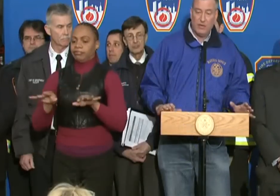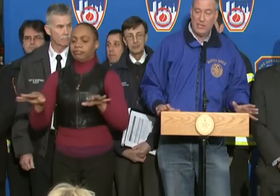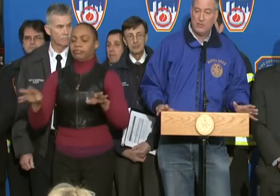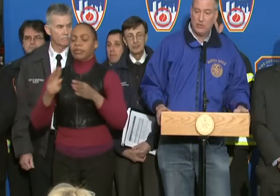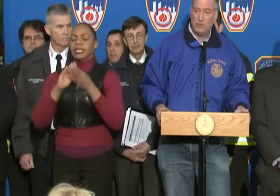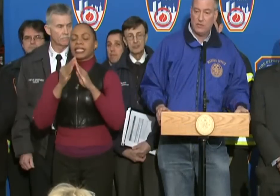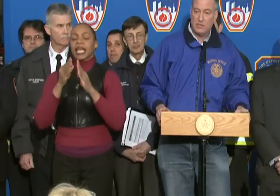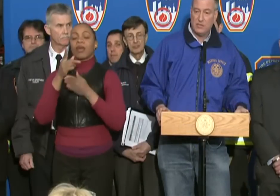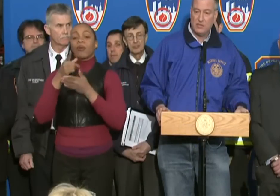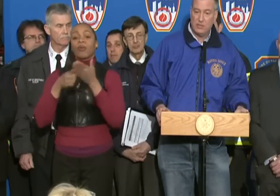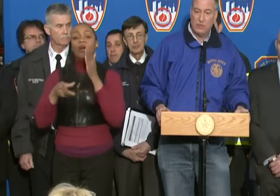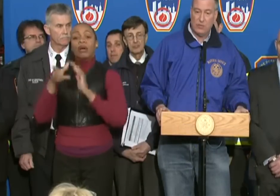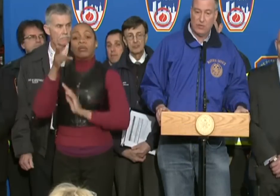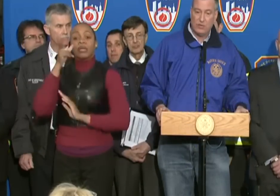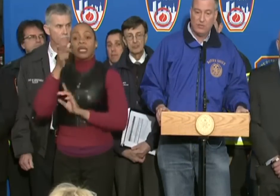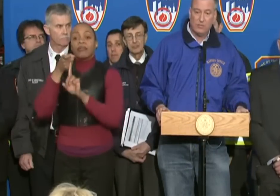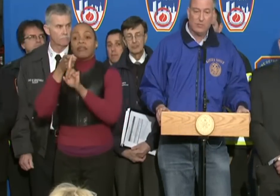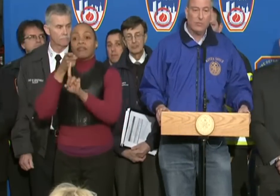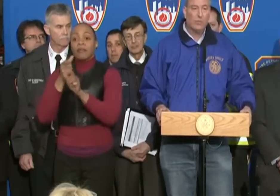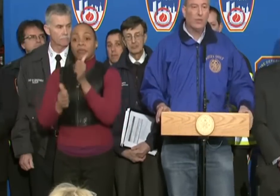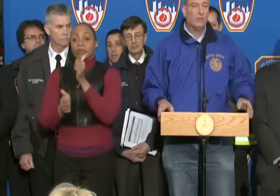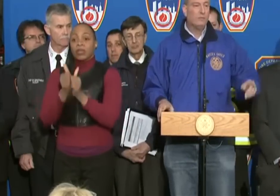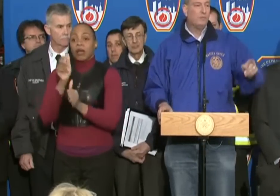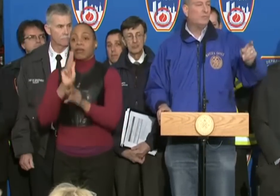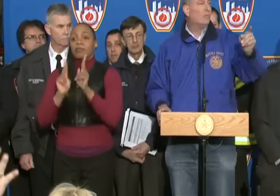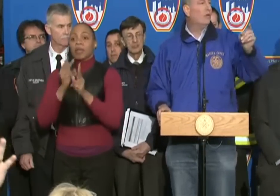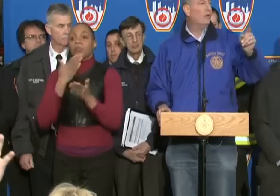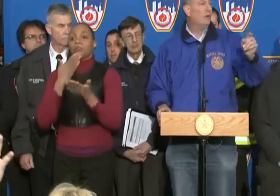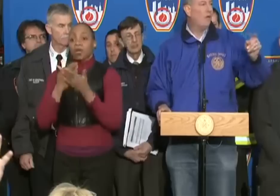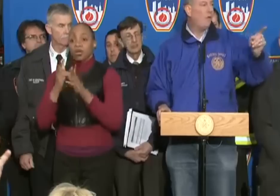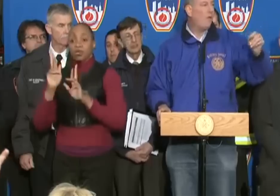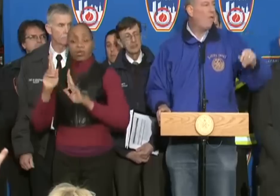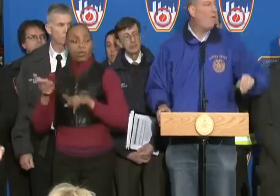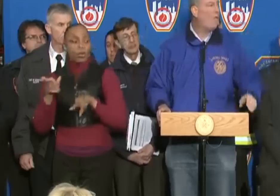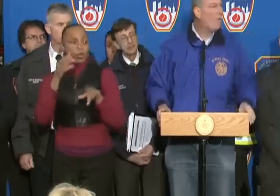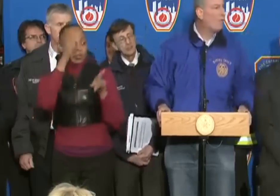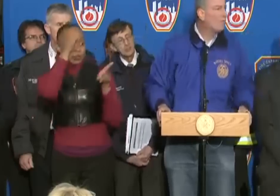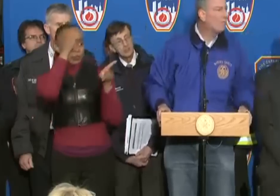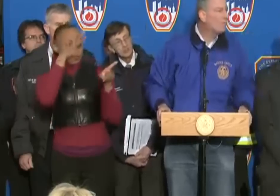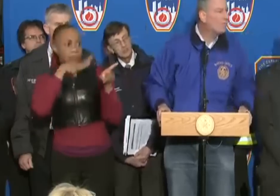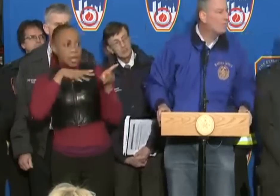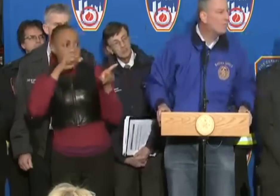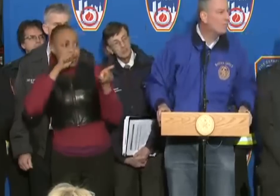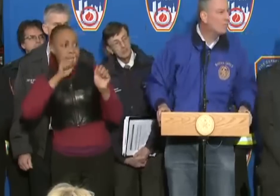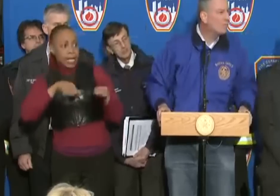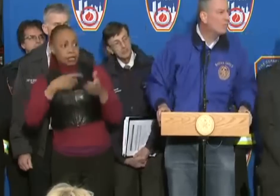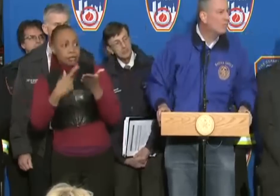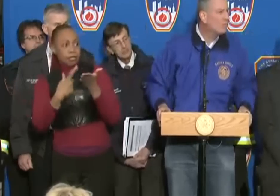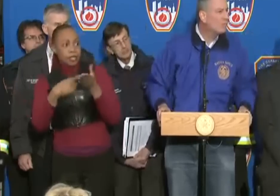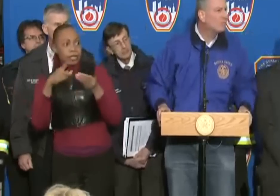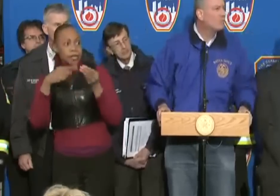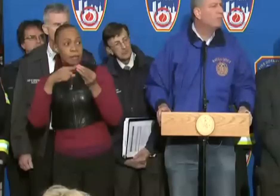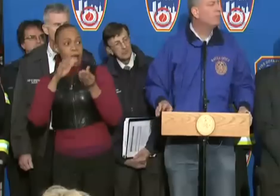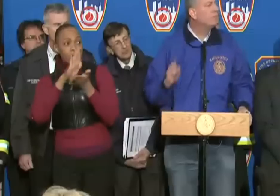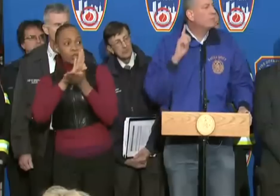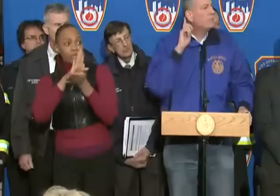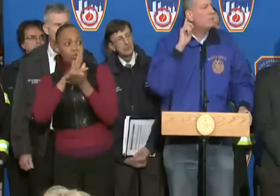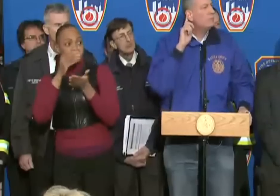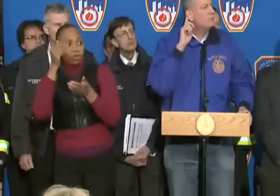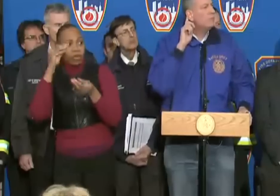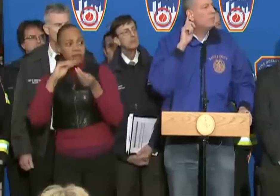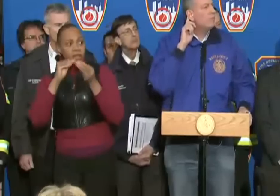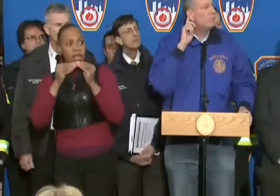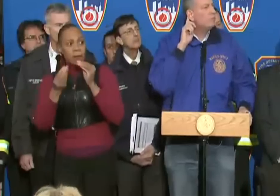from the vast majority of the city is good reports. Can you talk a little bit about schools switching gears? Do you have a number on how many